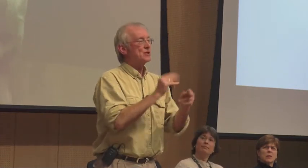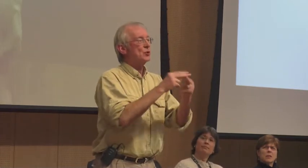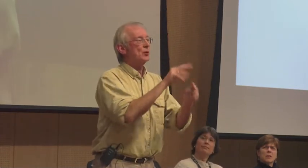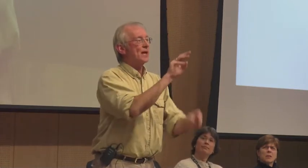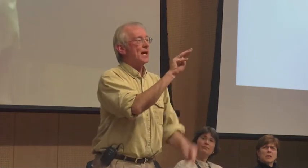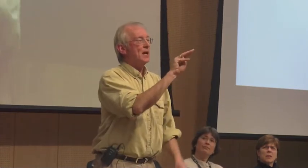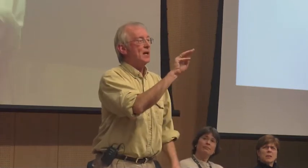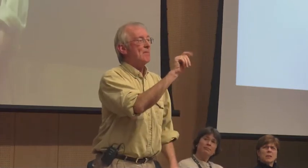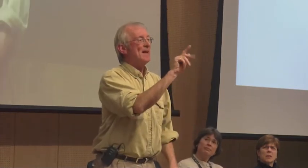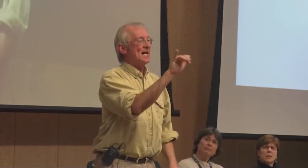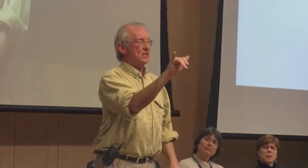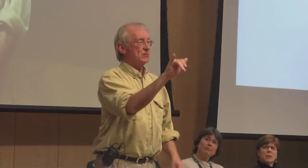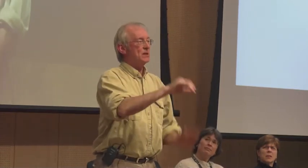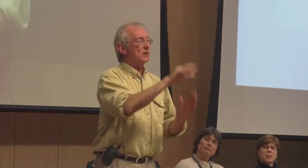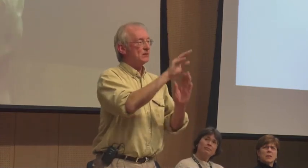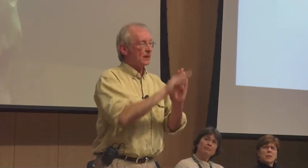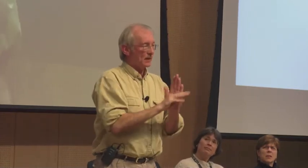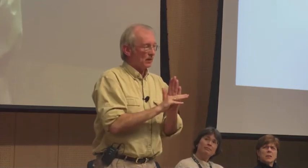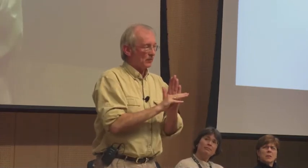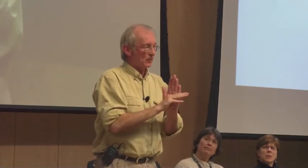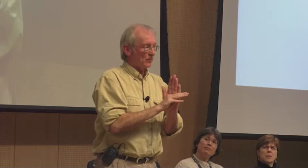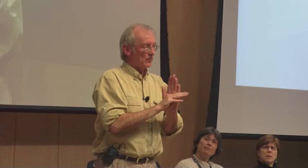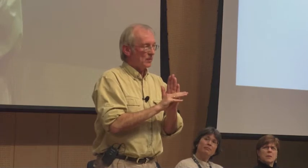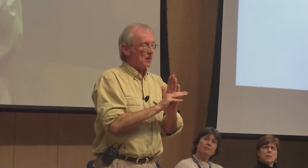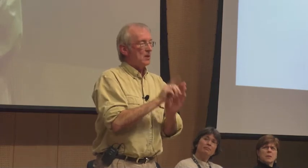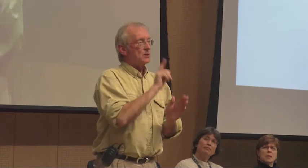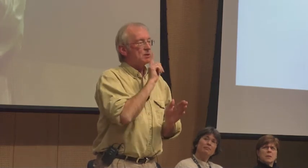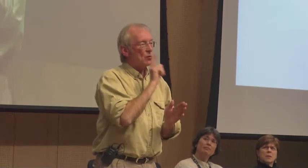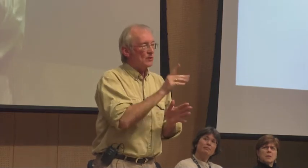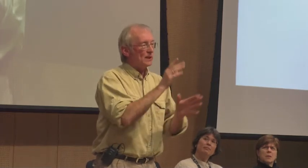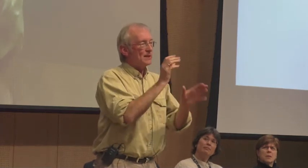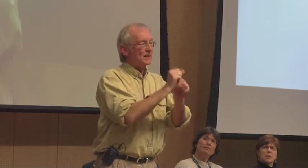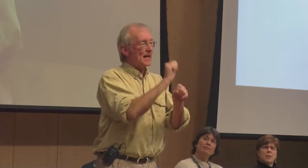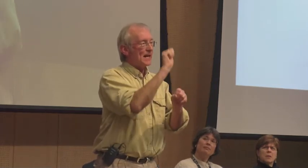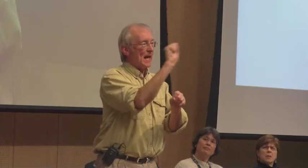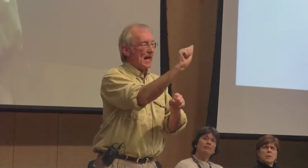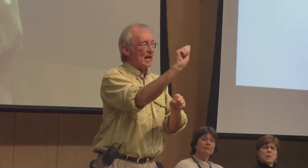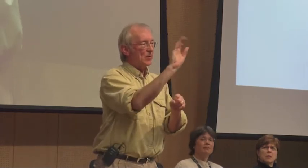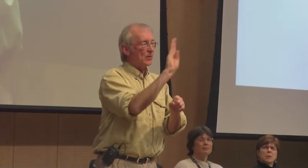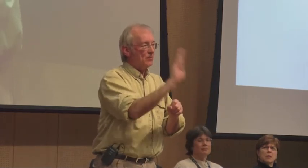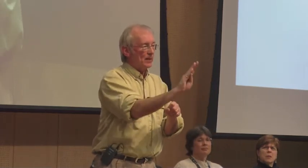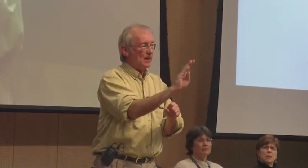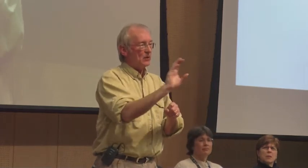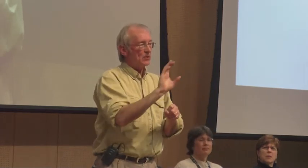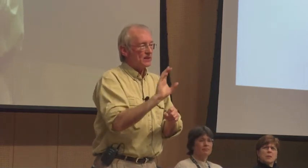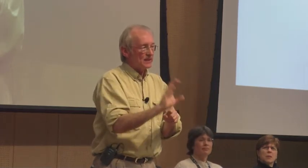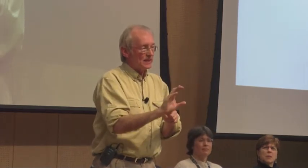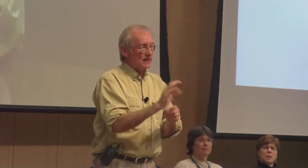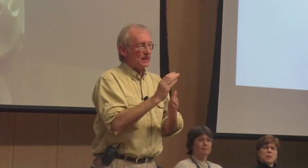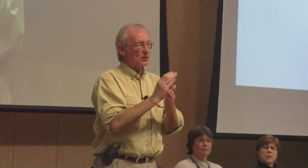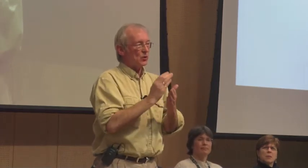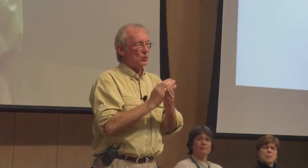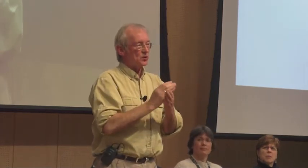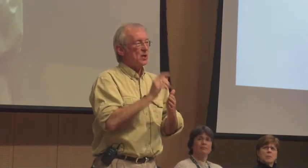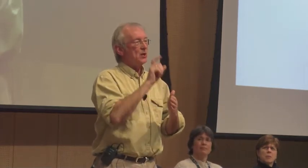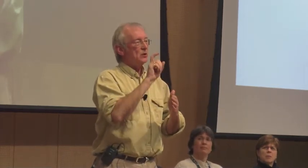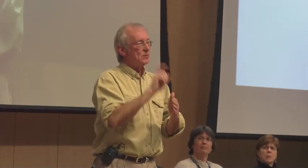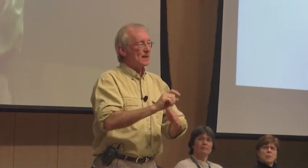That's called a mastery curriculum. So really to get an A or a B or a C in a course, you need